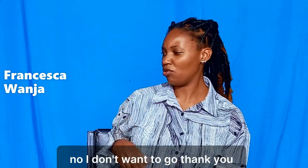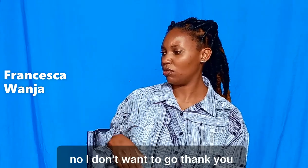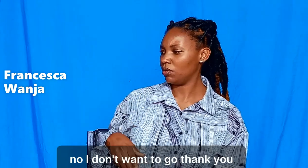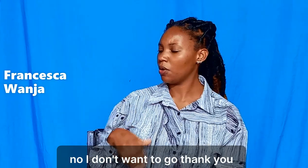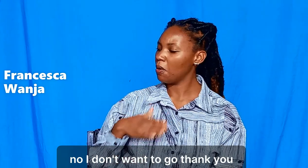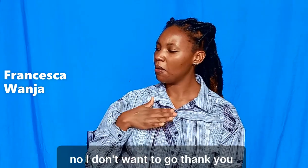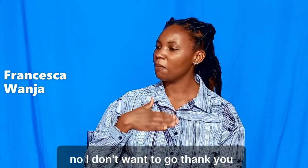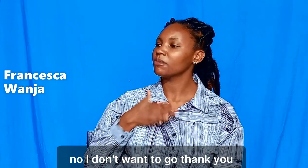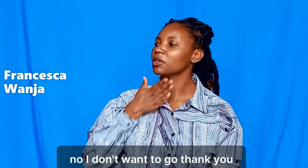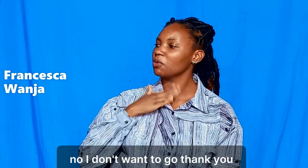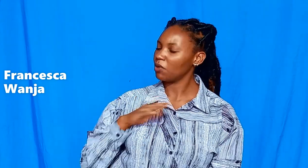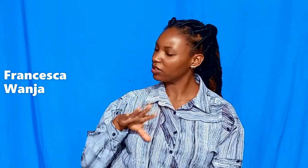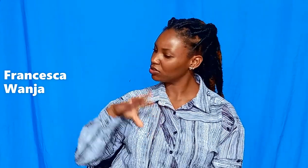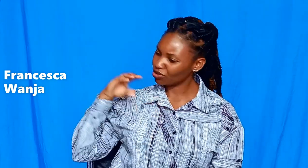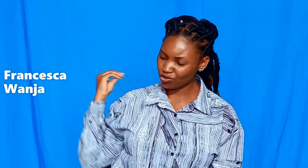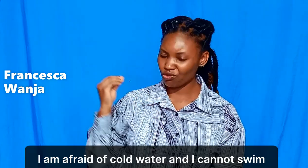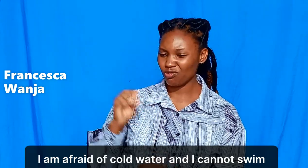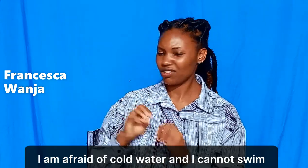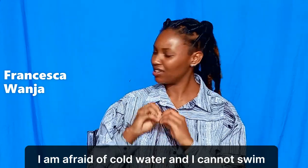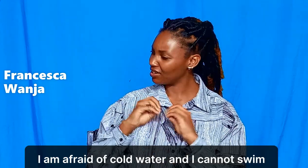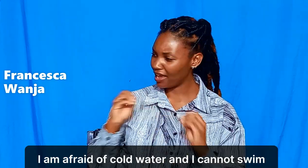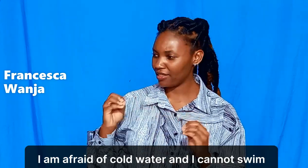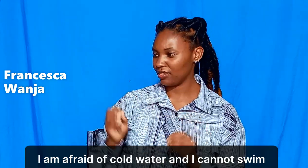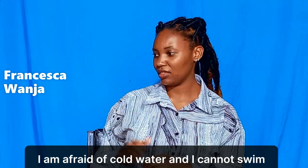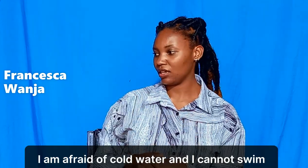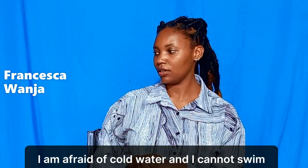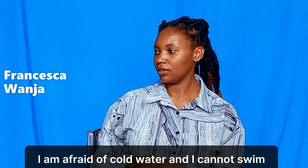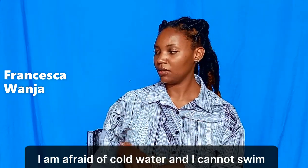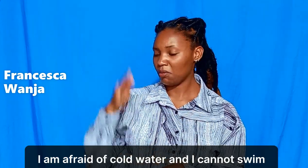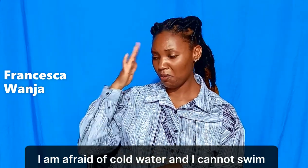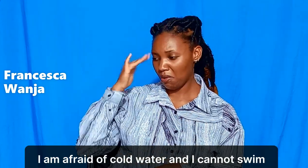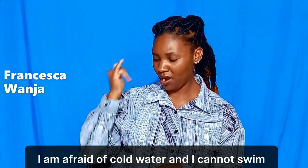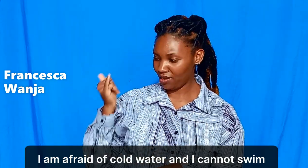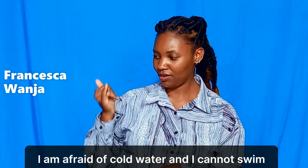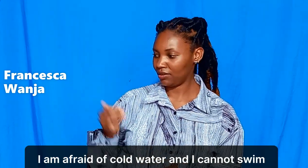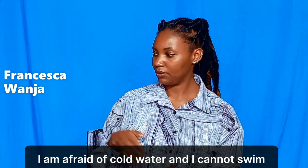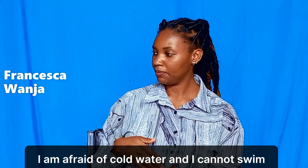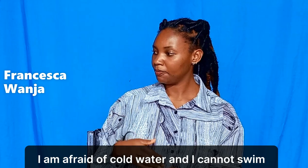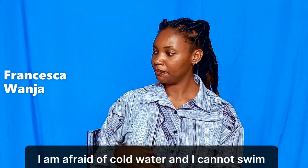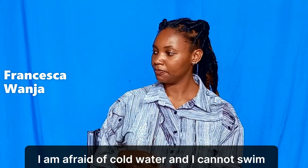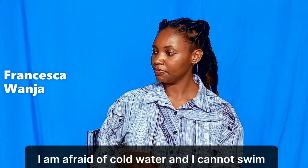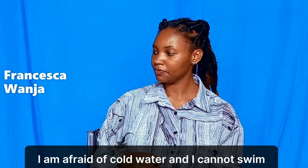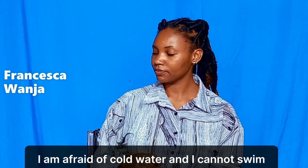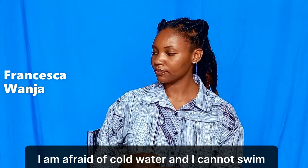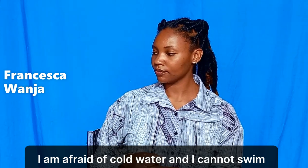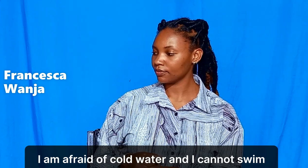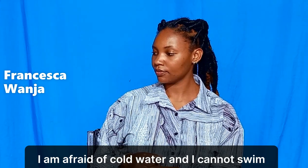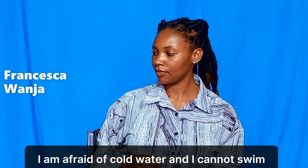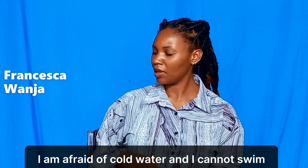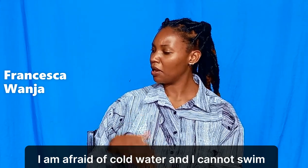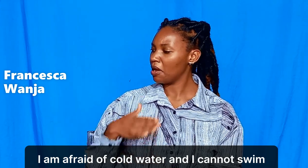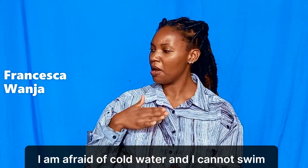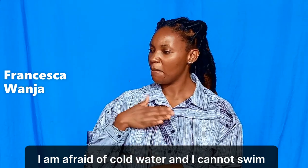Thank you. I am afraid of cold water. And I cannot swim.